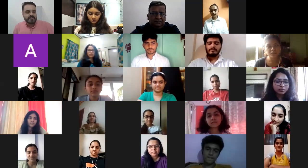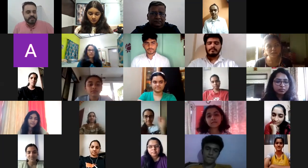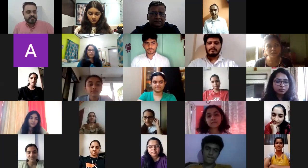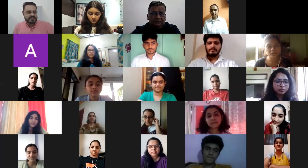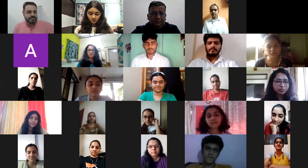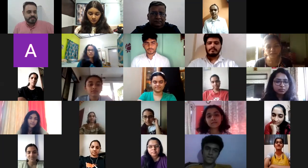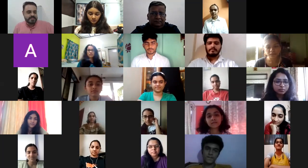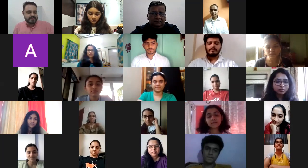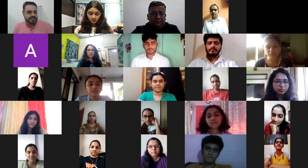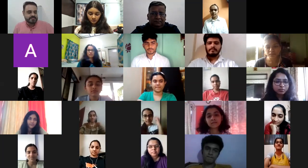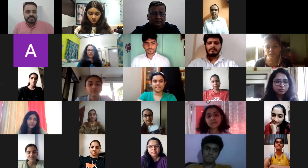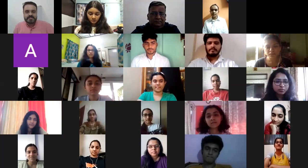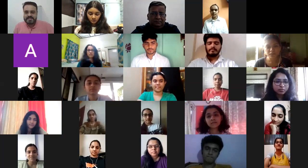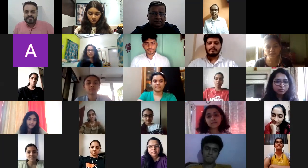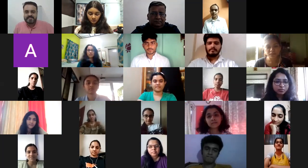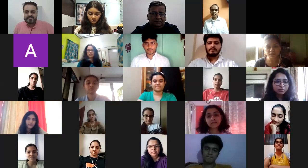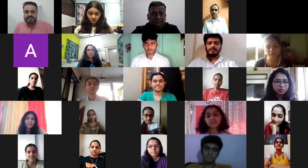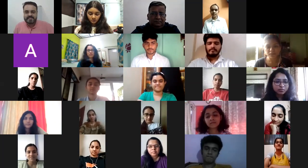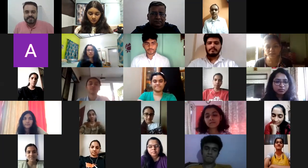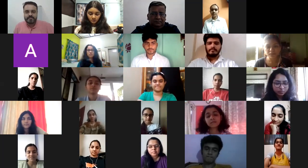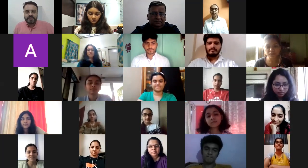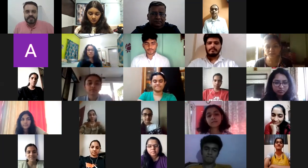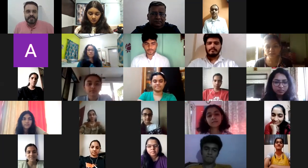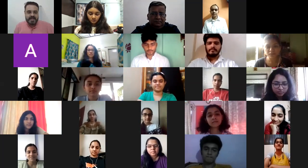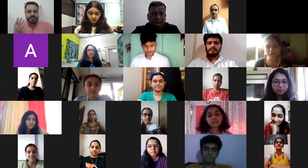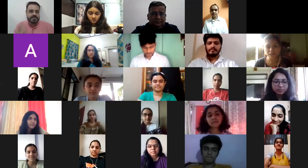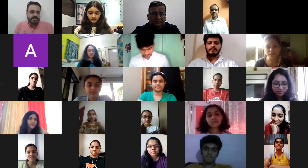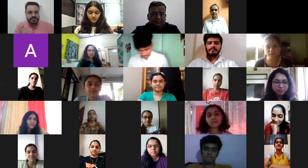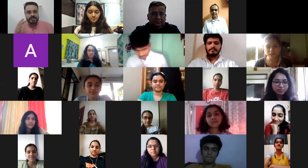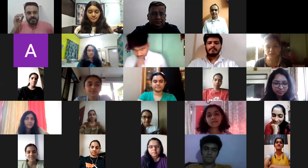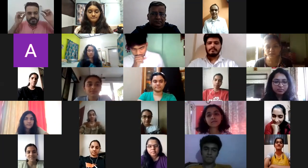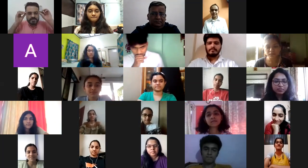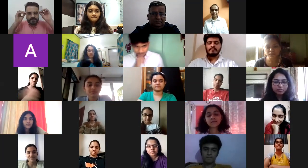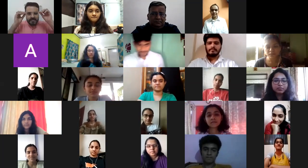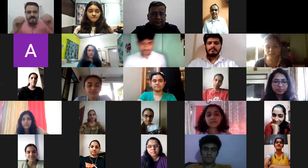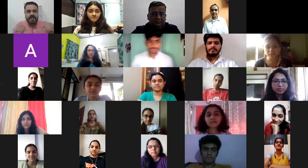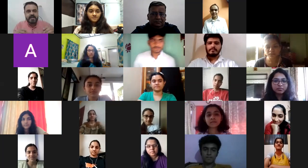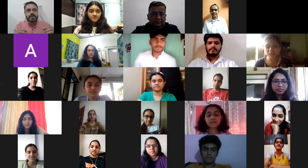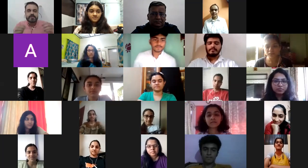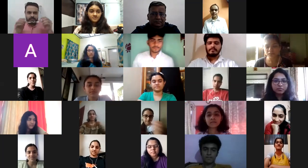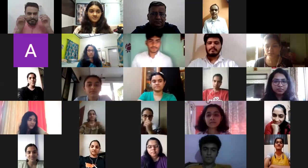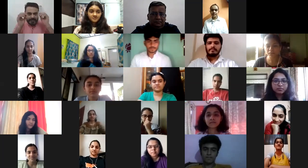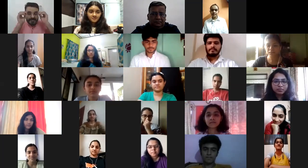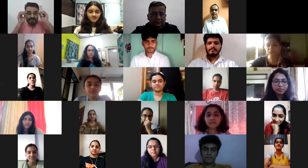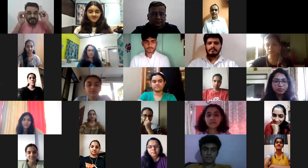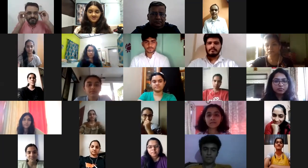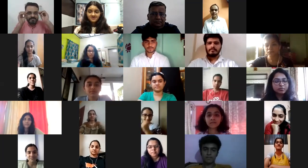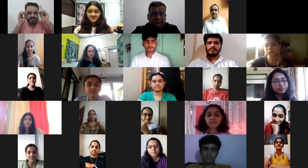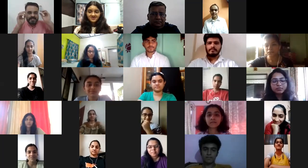of disabilities. Yes. We all agree? I am person with disability because I can't do without these spectacles. As